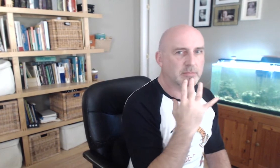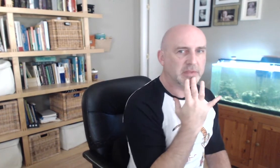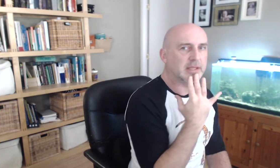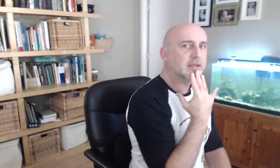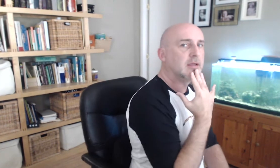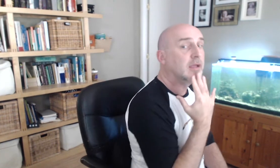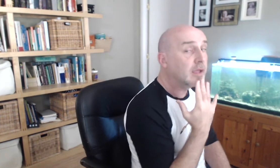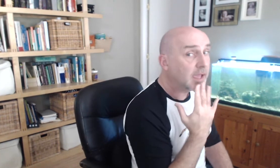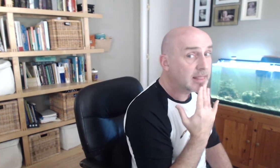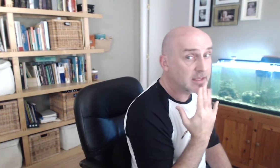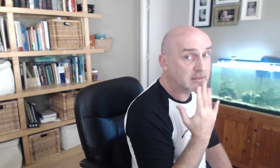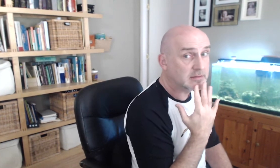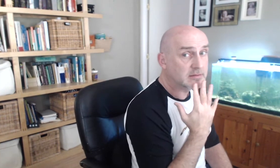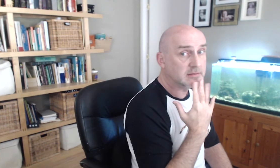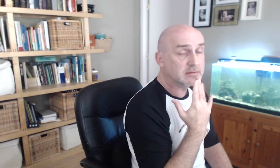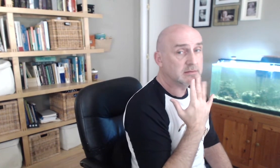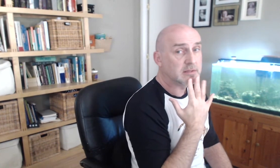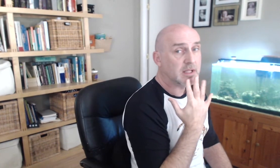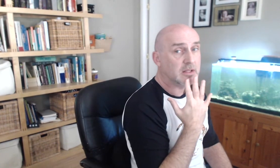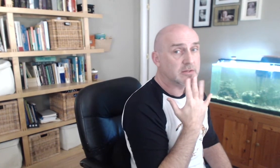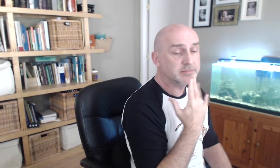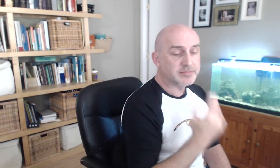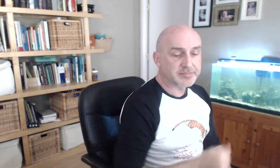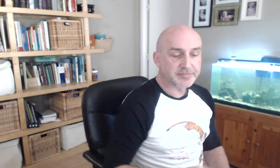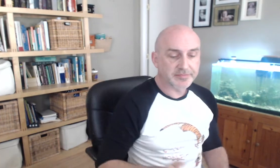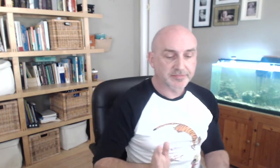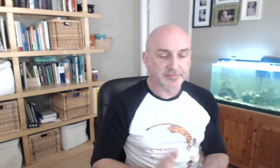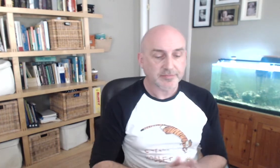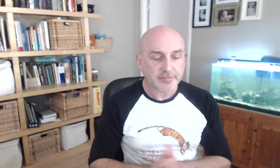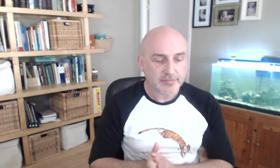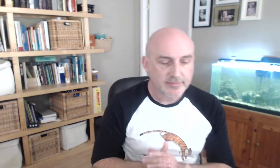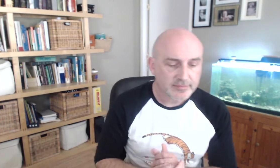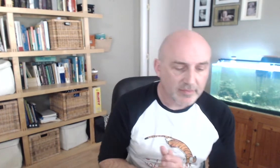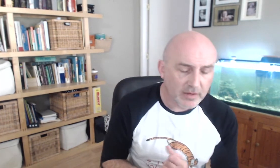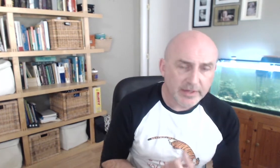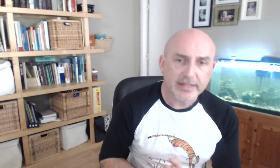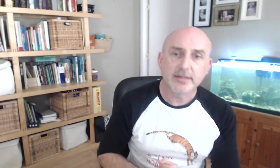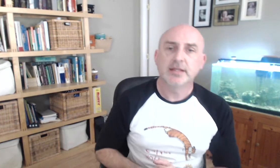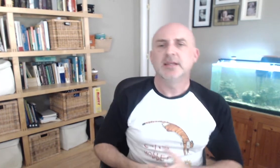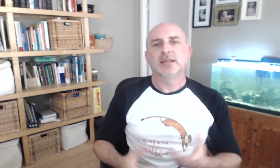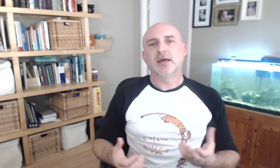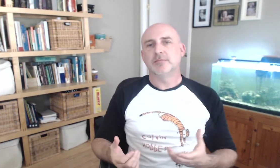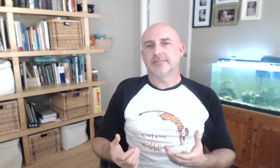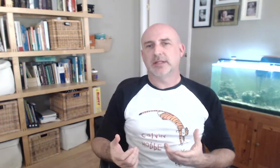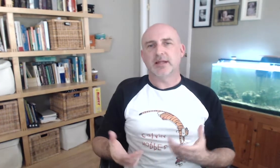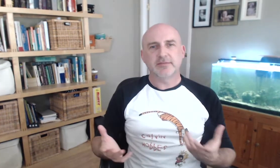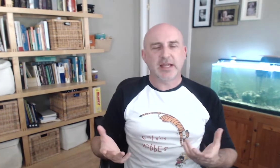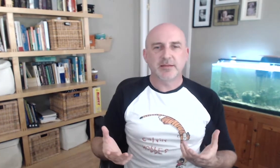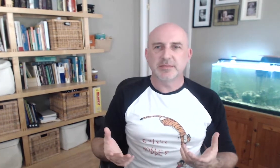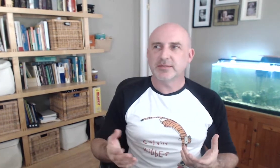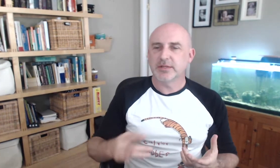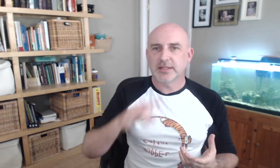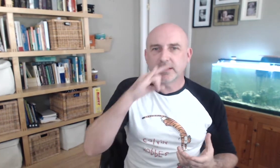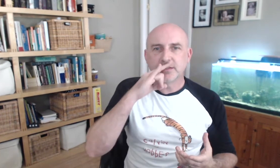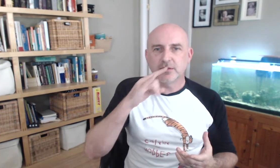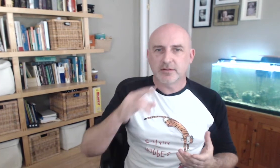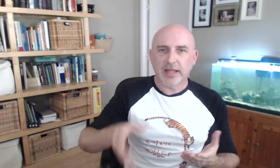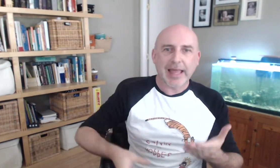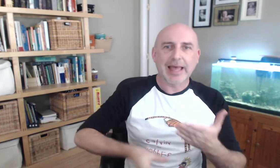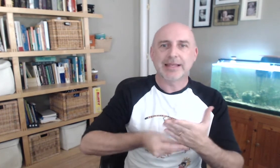pinky. And then color. All right. A lot of times when kids are adding